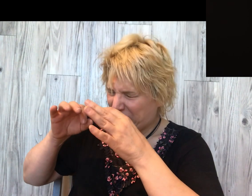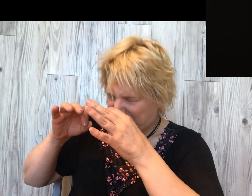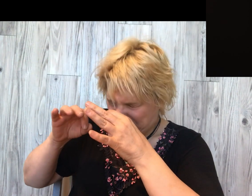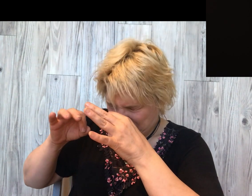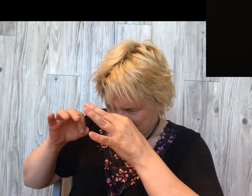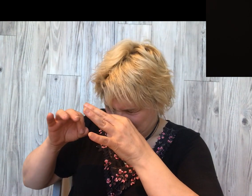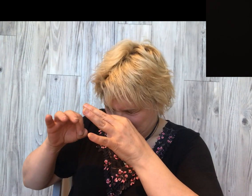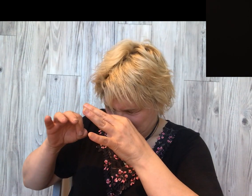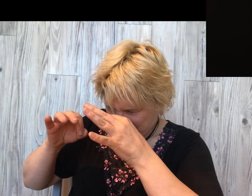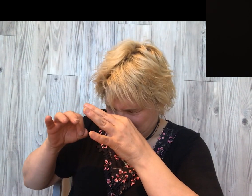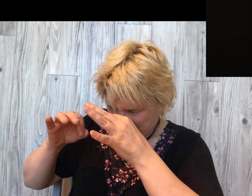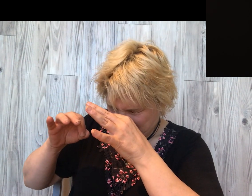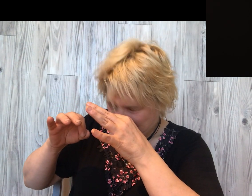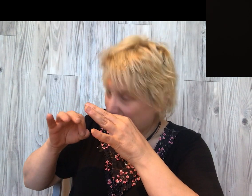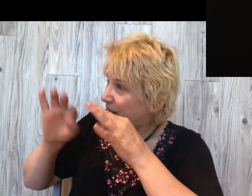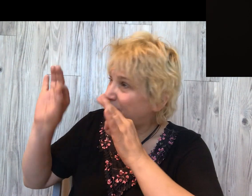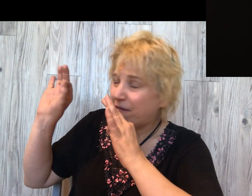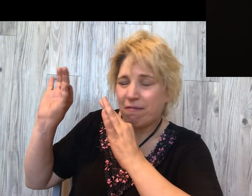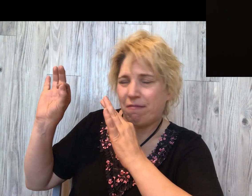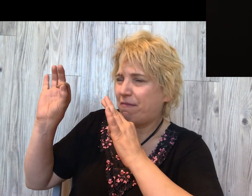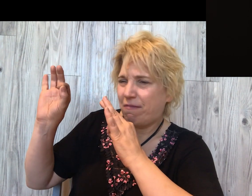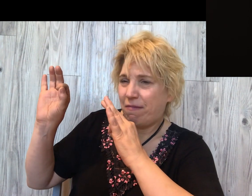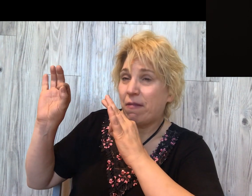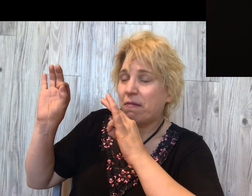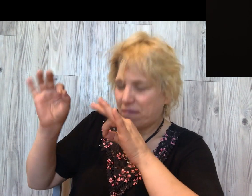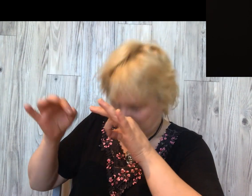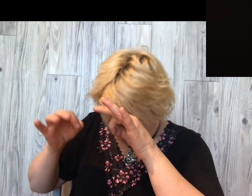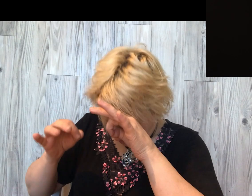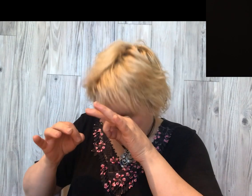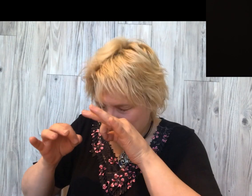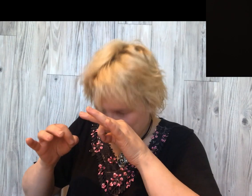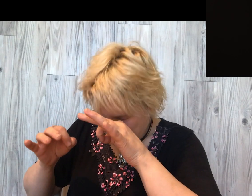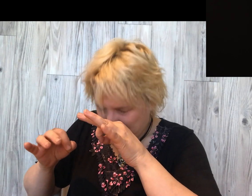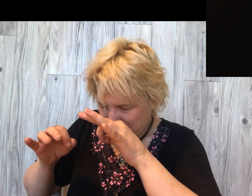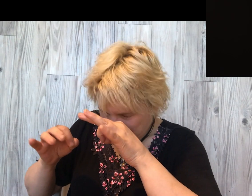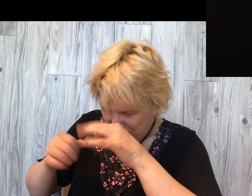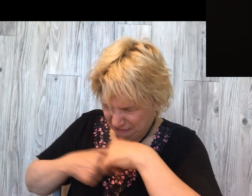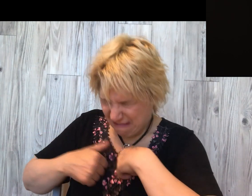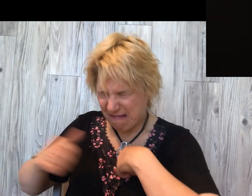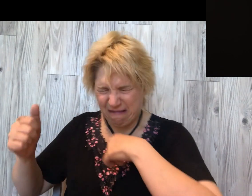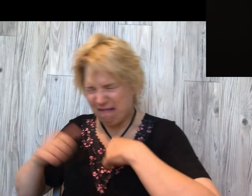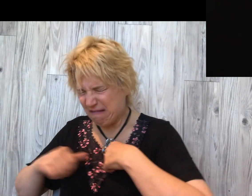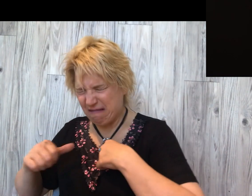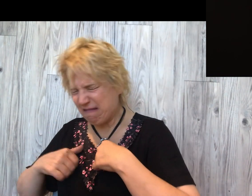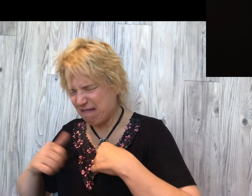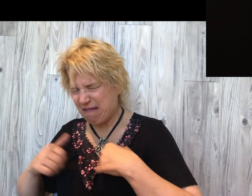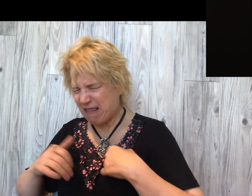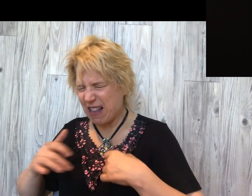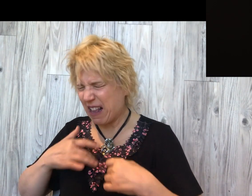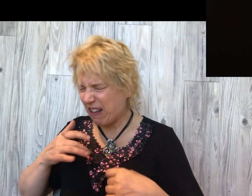his eyes to look to heaven. He instead, his eyes were downcast, he beat his chest in